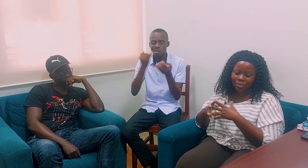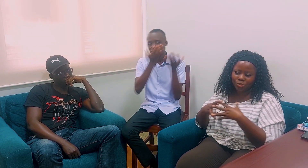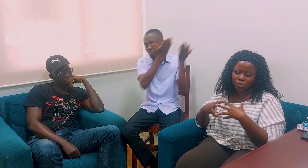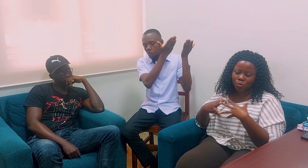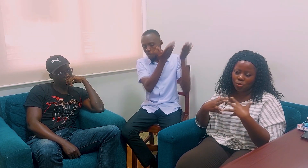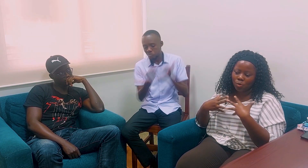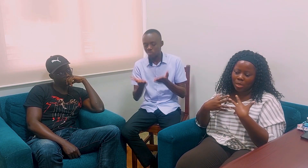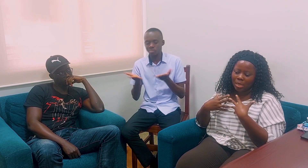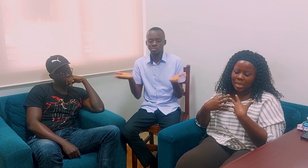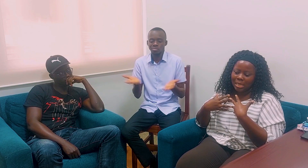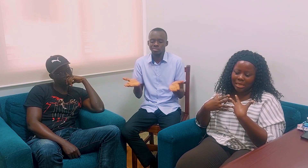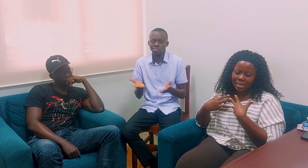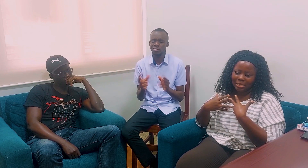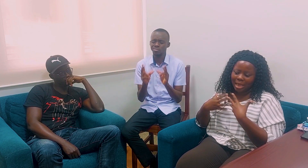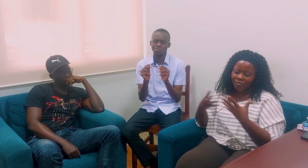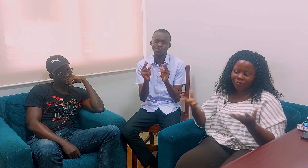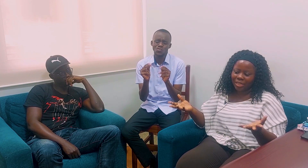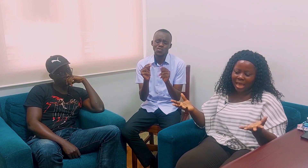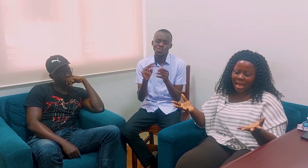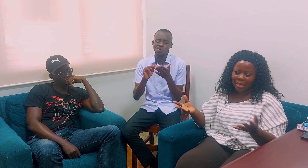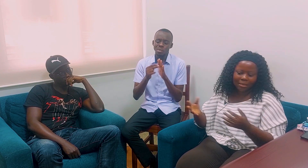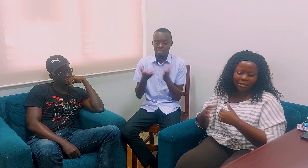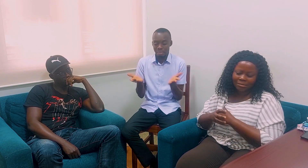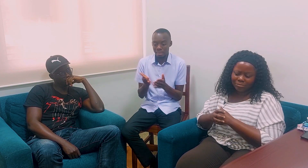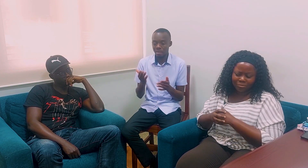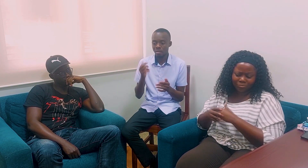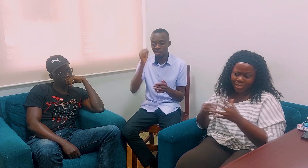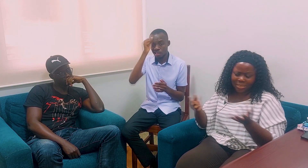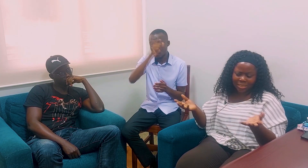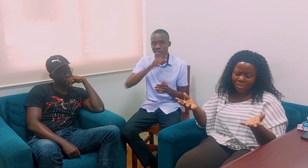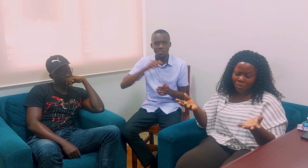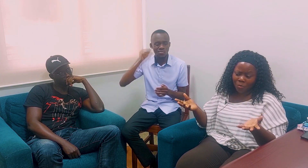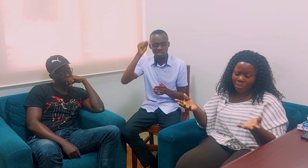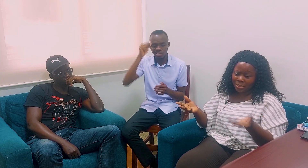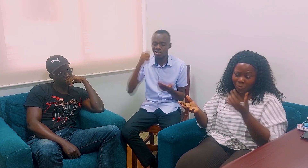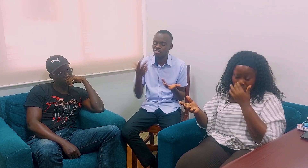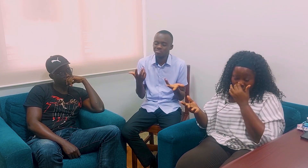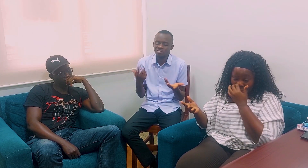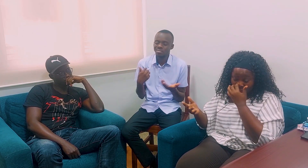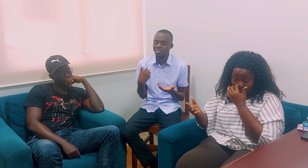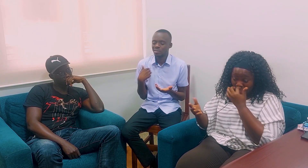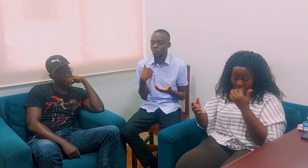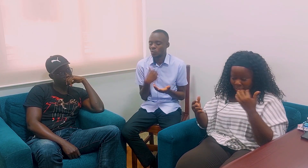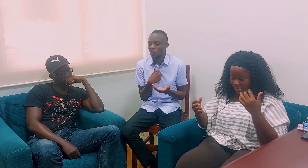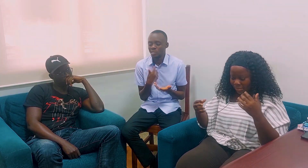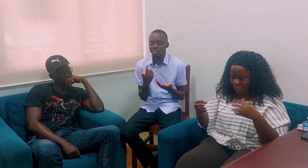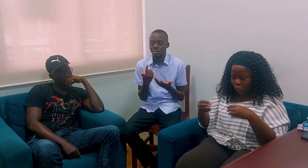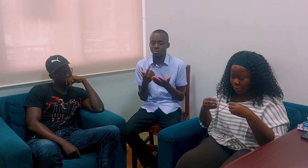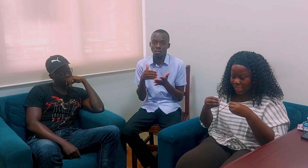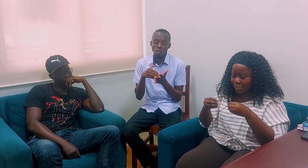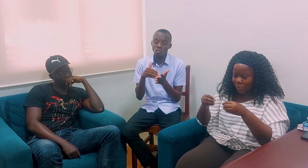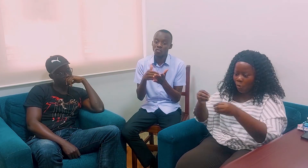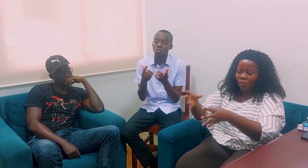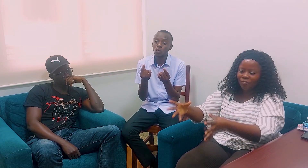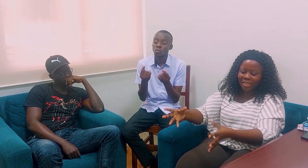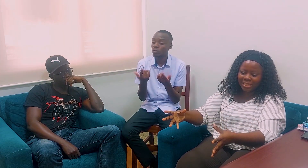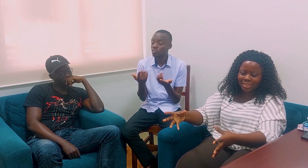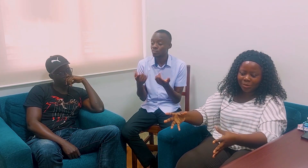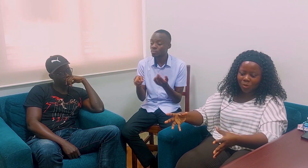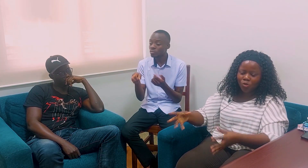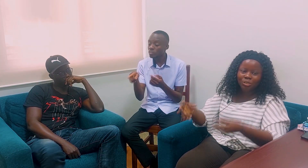here. And so in Africa, basically what we deal with is it should just be